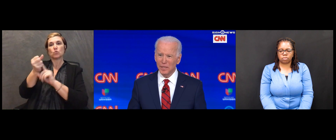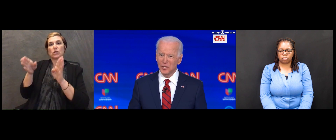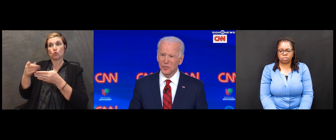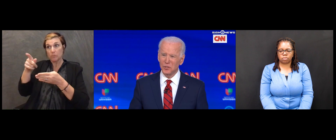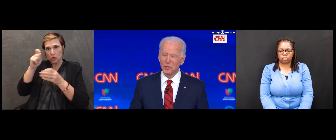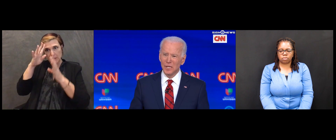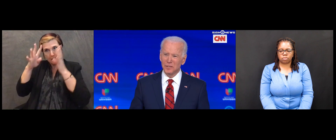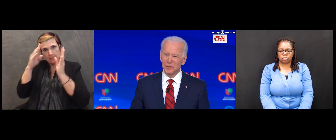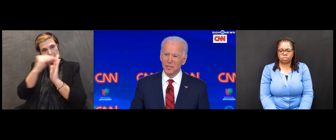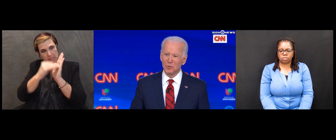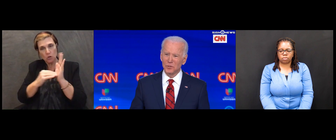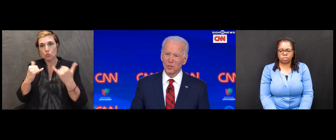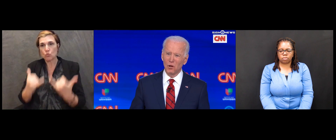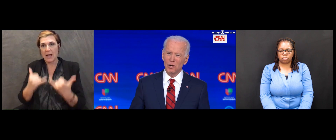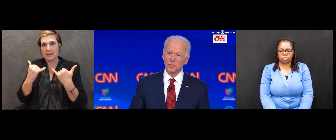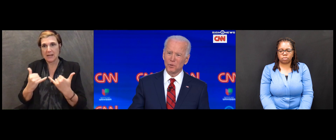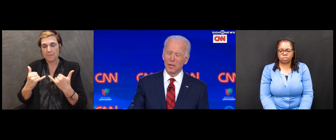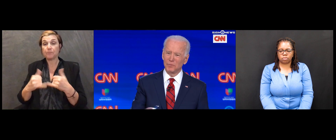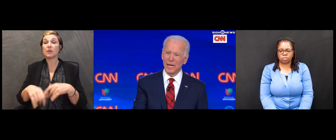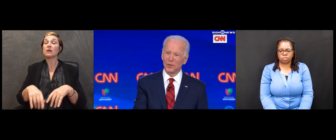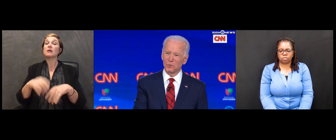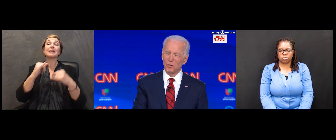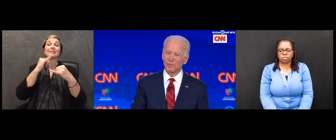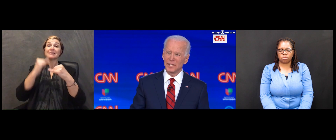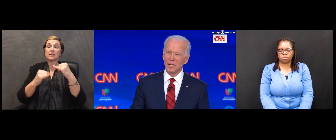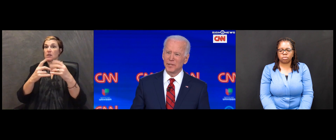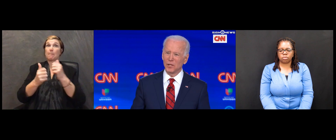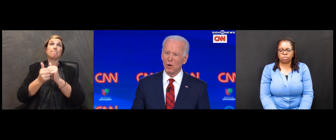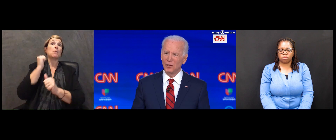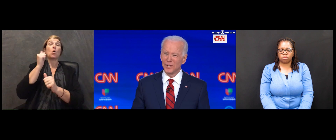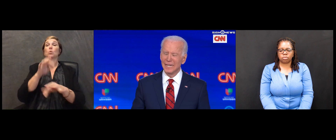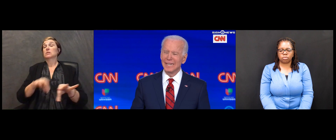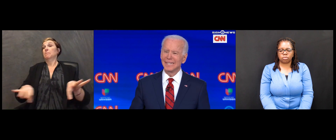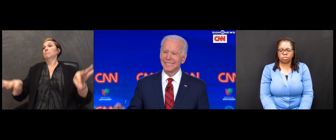significant thing we can do to deal with the larger problem down the road of